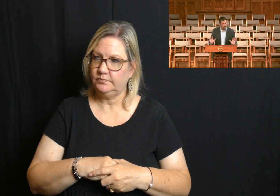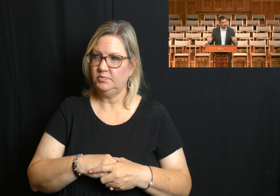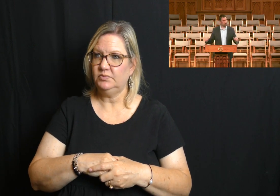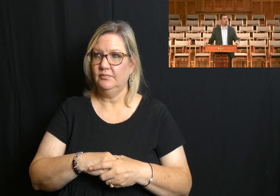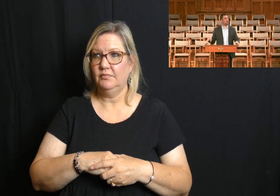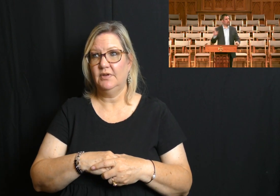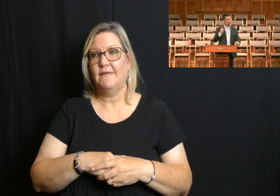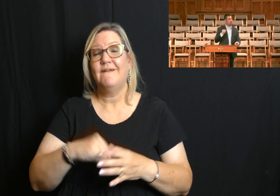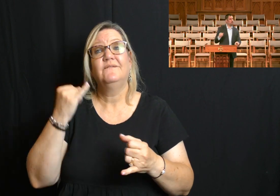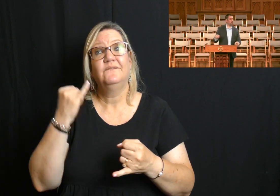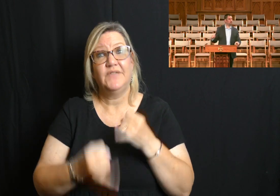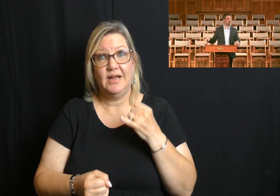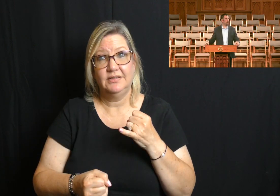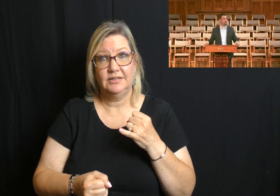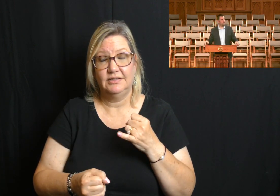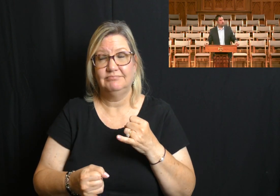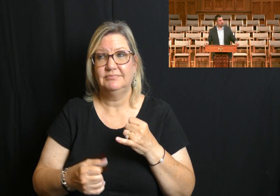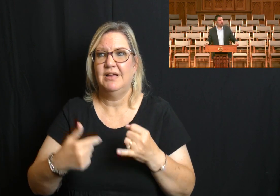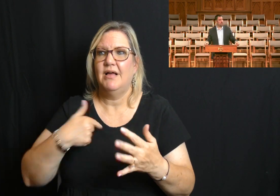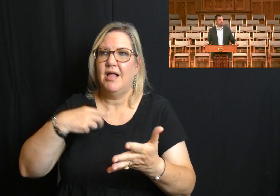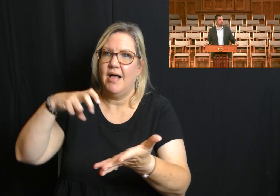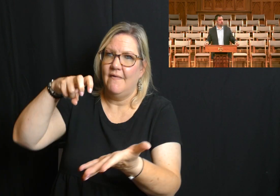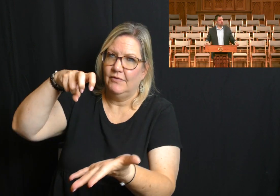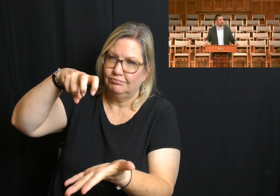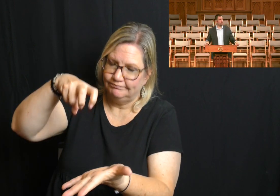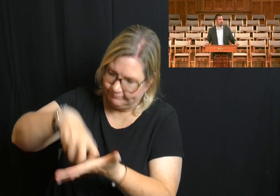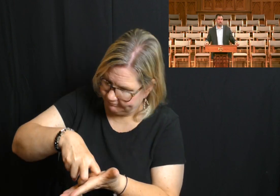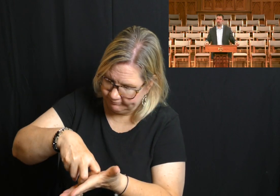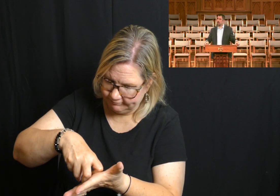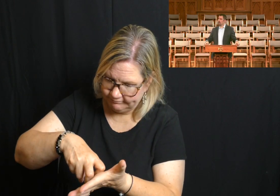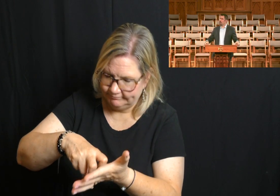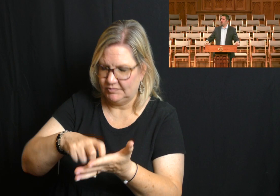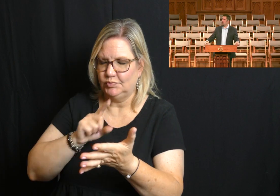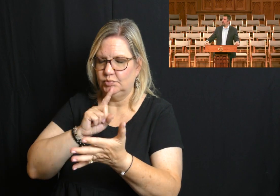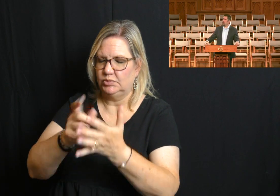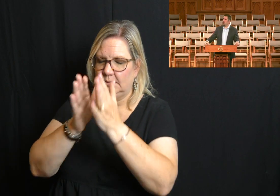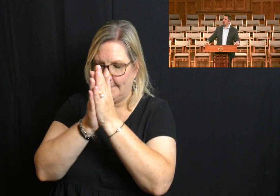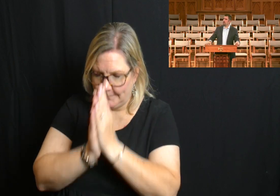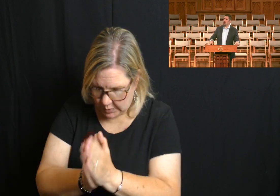know, God, let me put my knee to the ground and let me pray. Let me truly pray